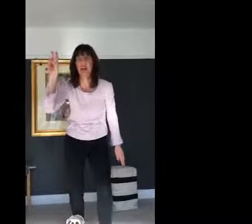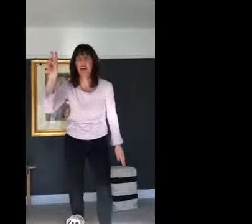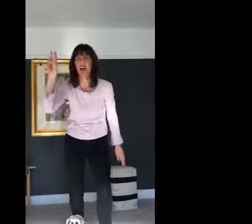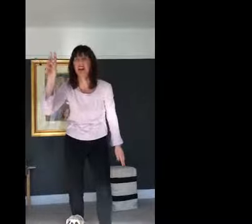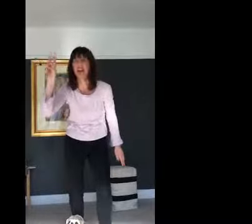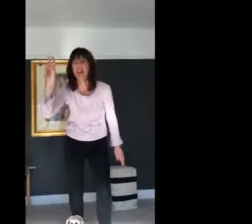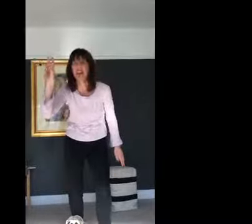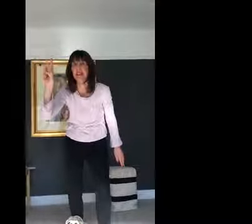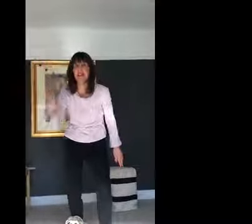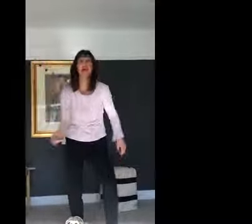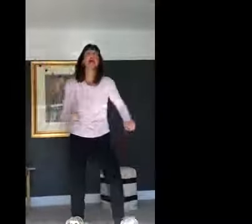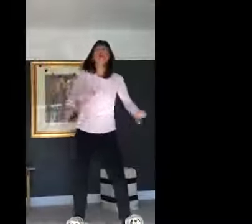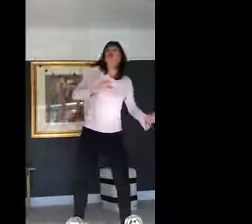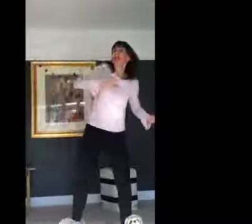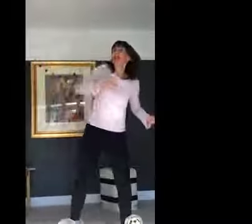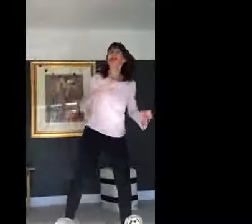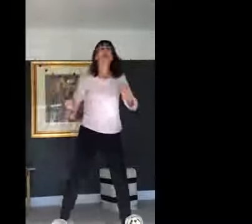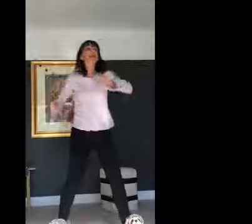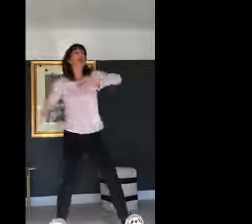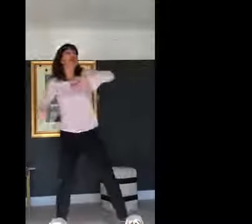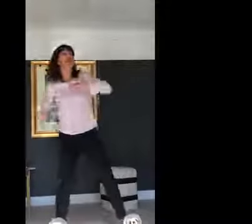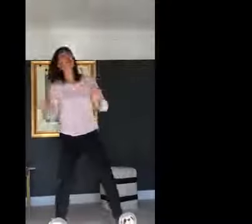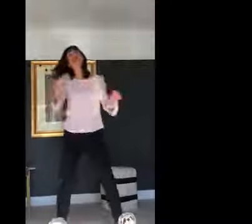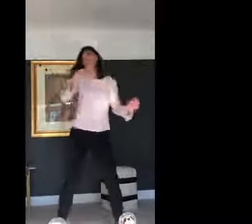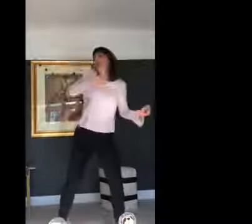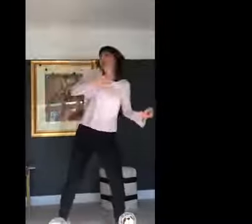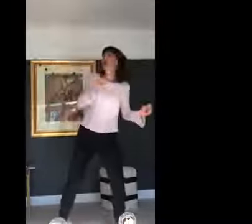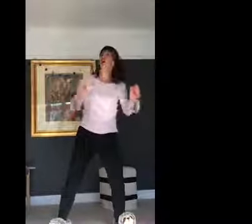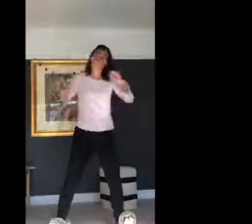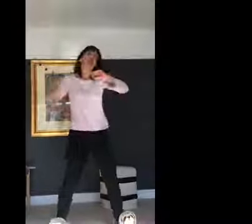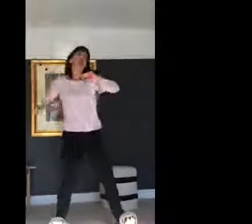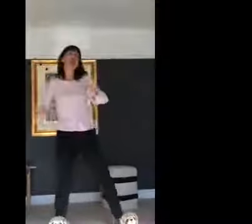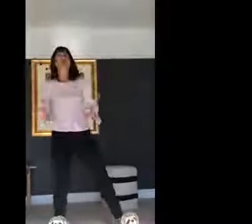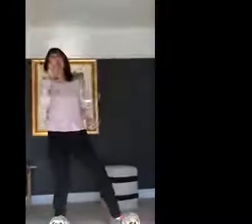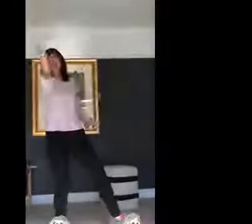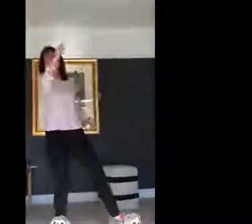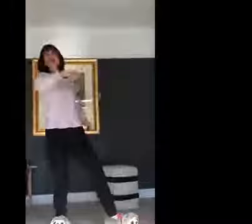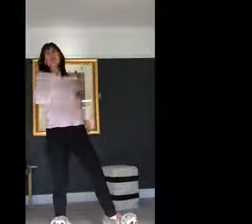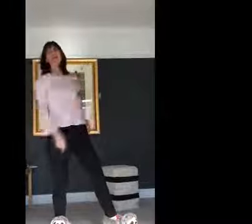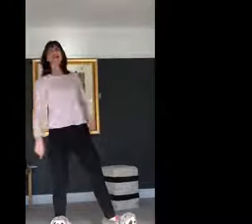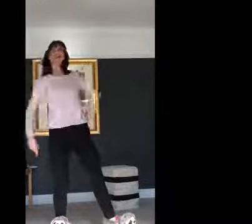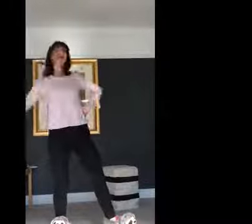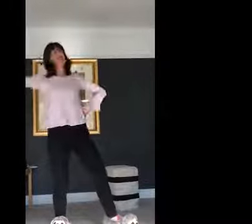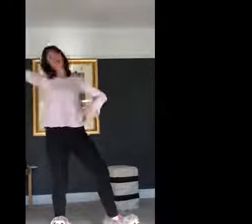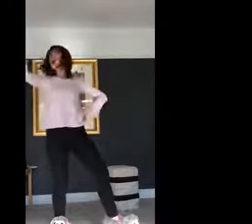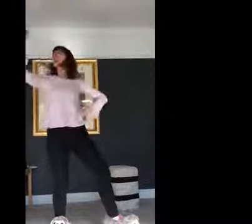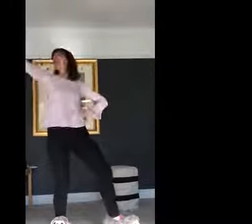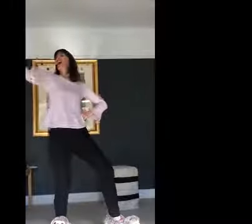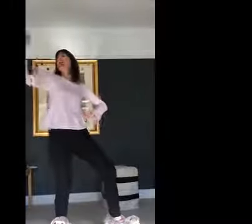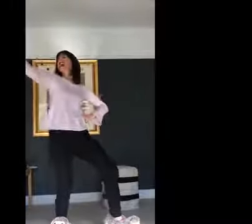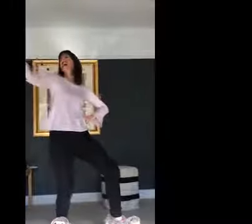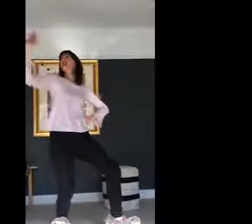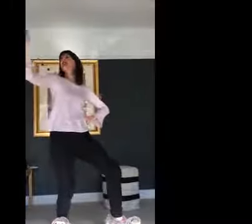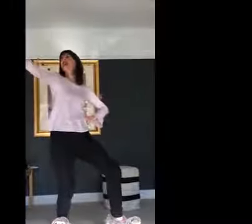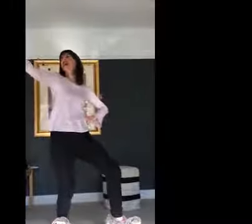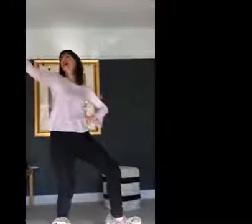be a monkey? Two little monkeys swinging on a tree, teasing Mr Crocodile, you can't catch me.